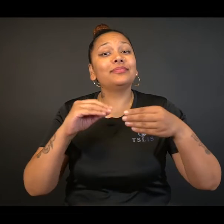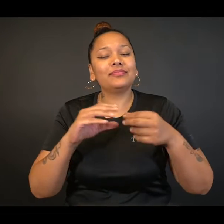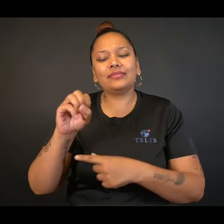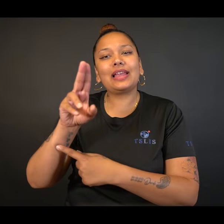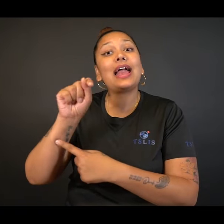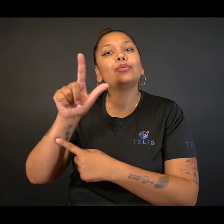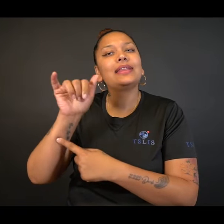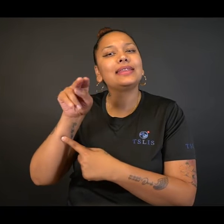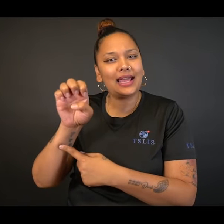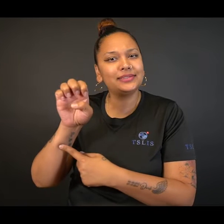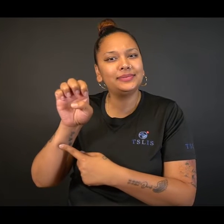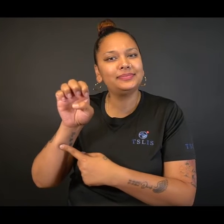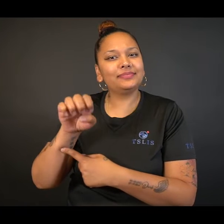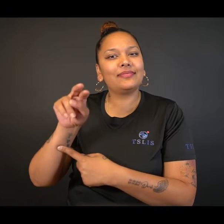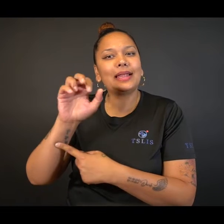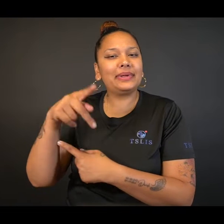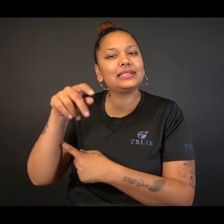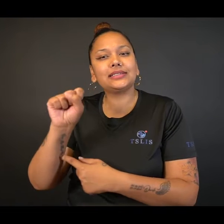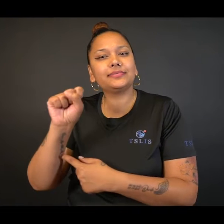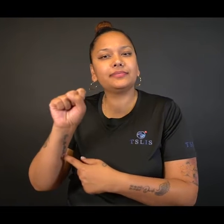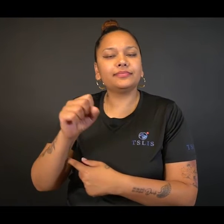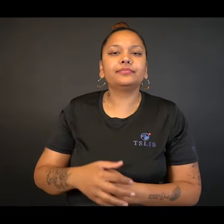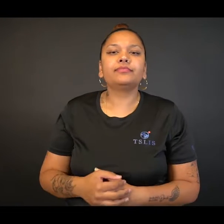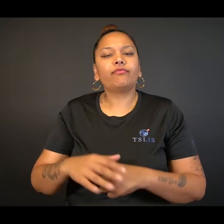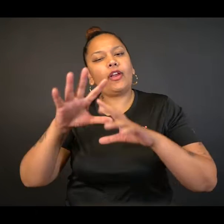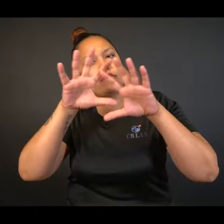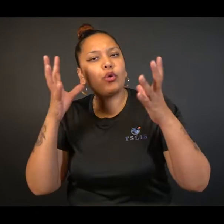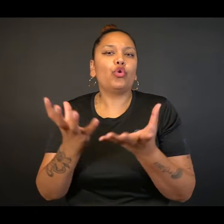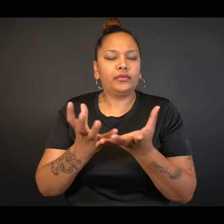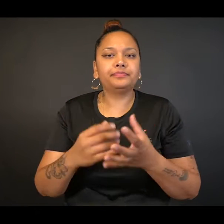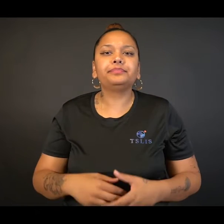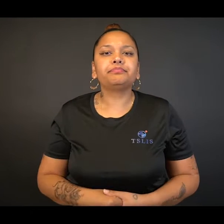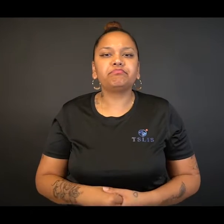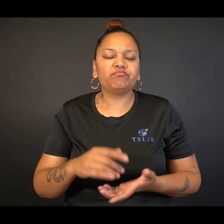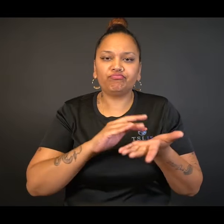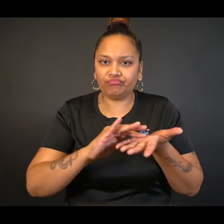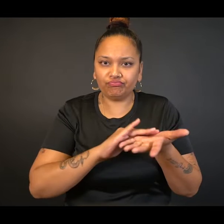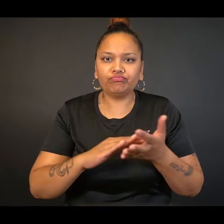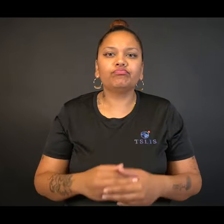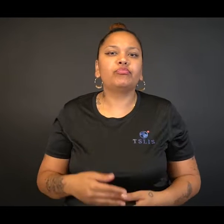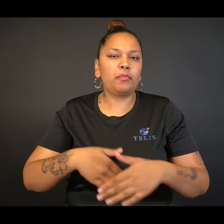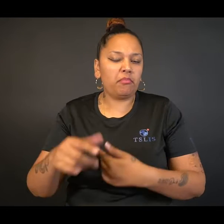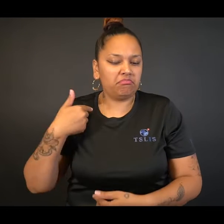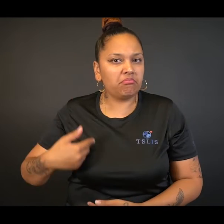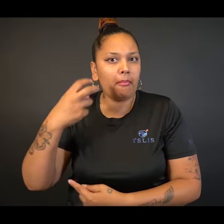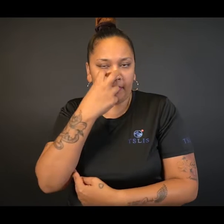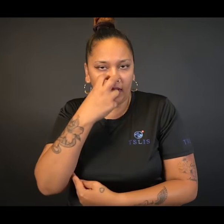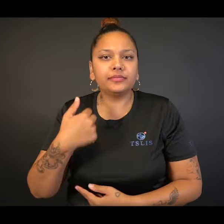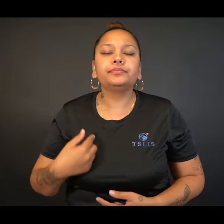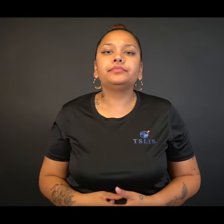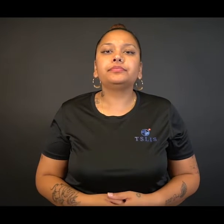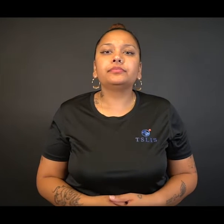This is the outline maps of the world in Braille. I've been blind since